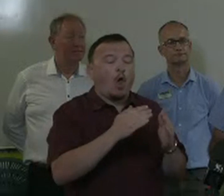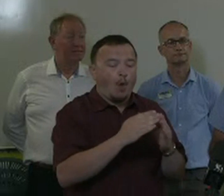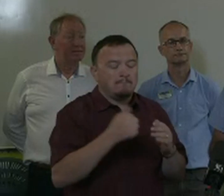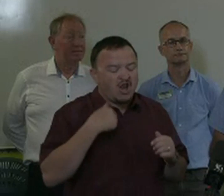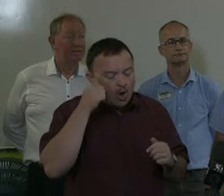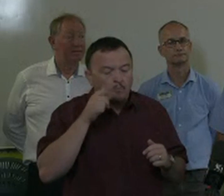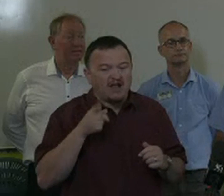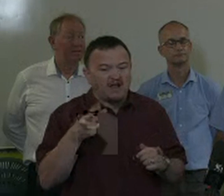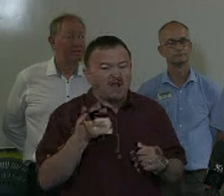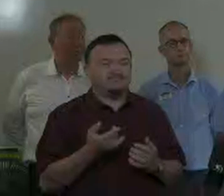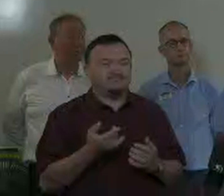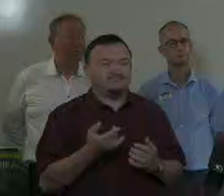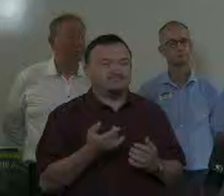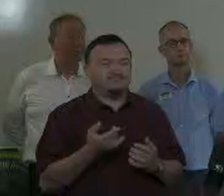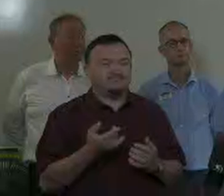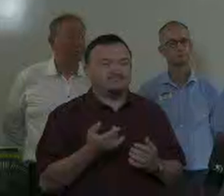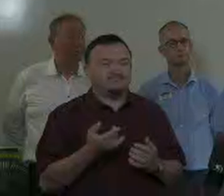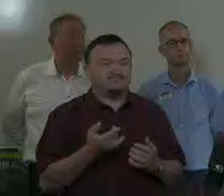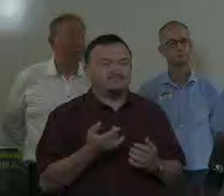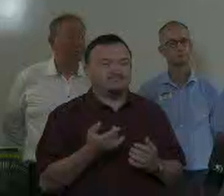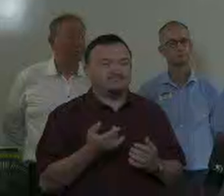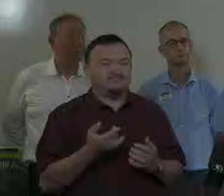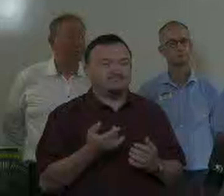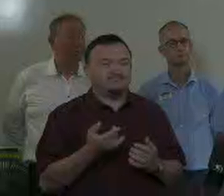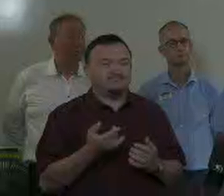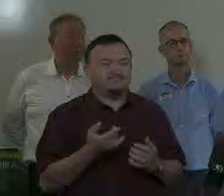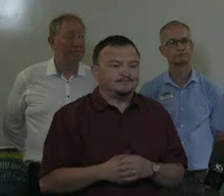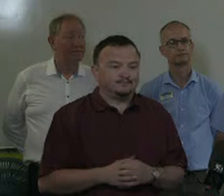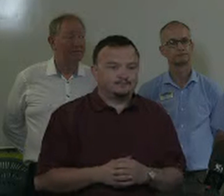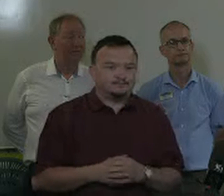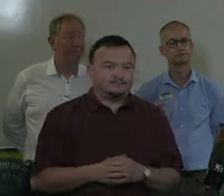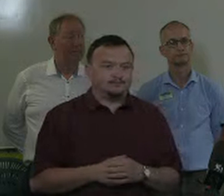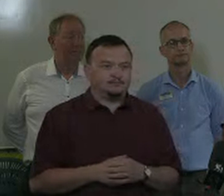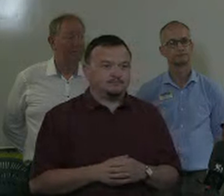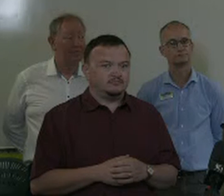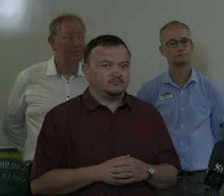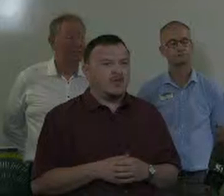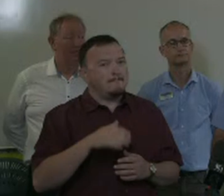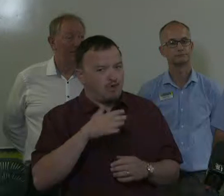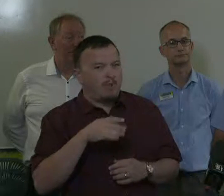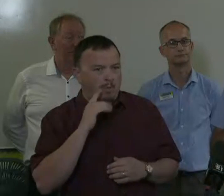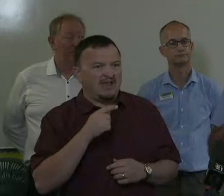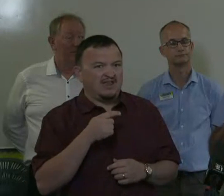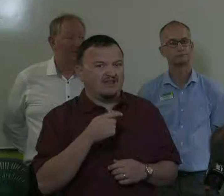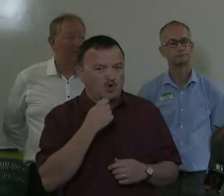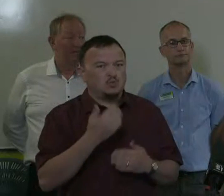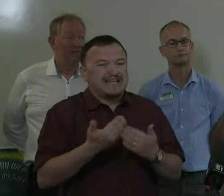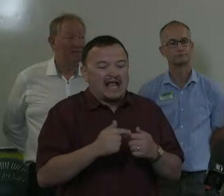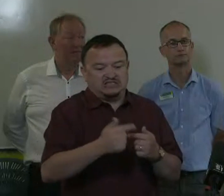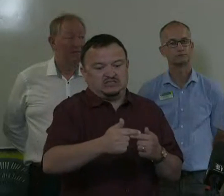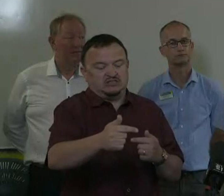back to their properties, the constraints that are under. It is likely to be days that